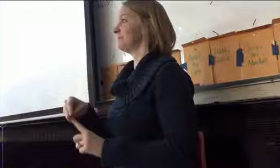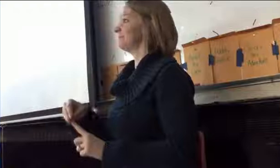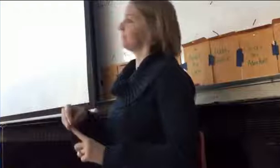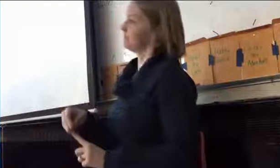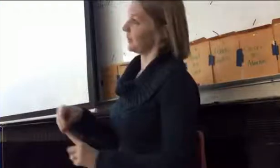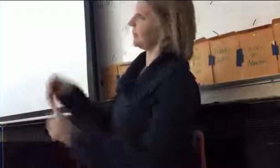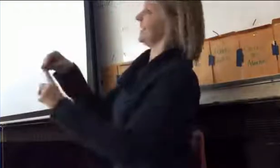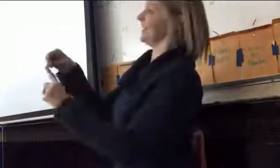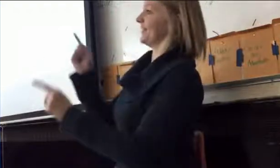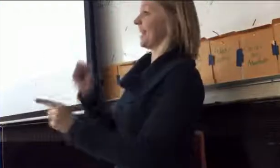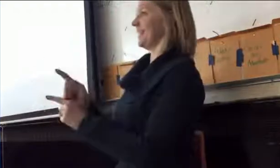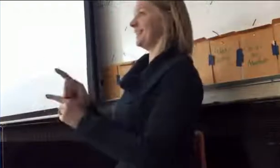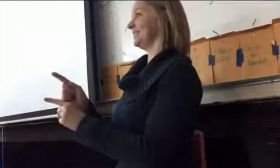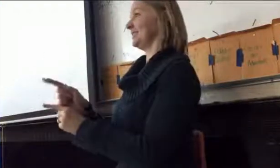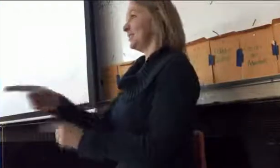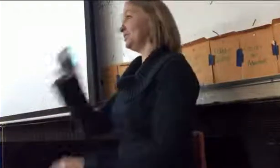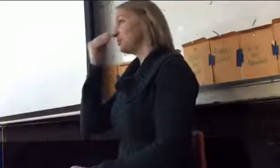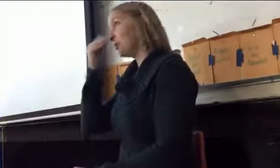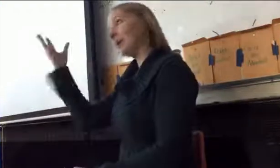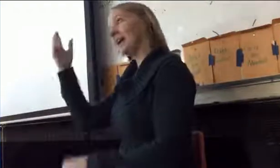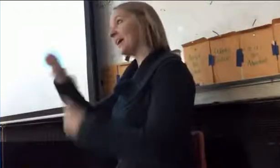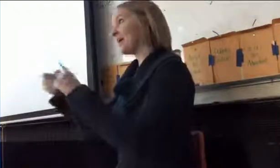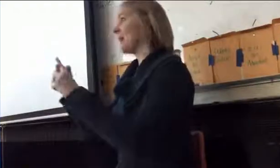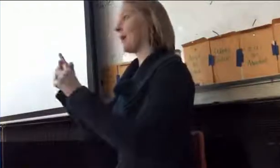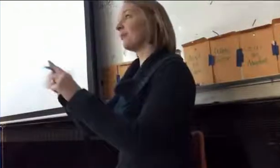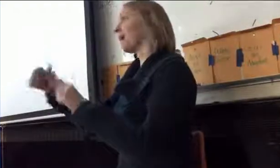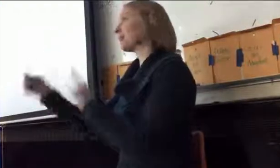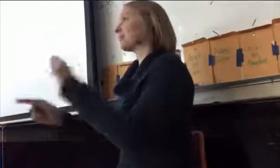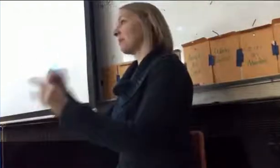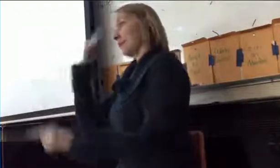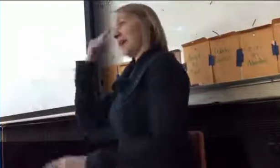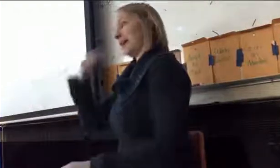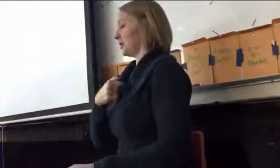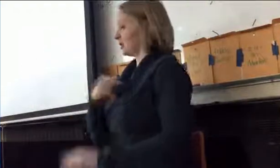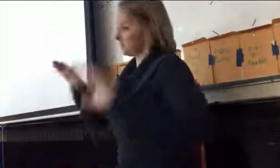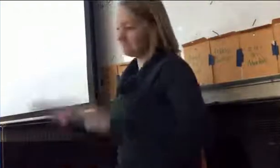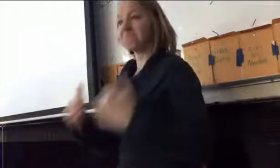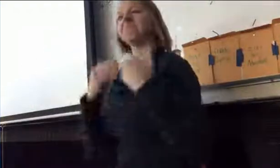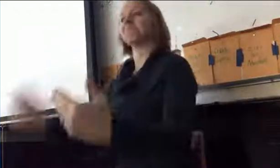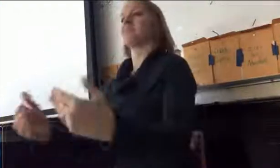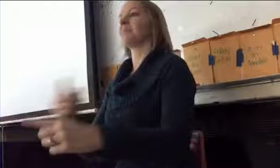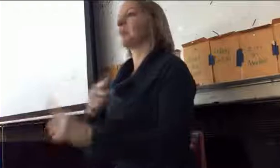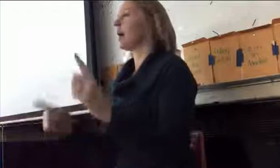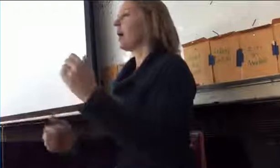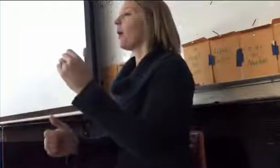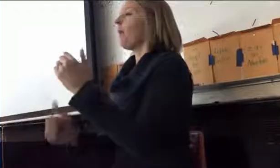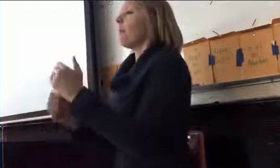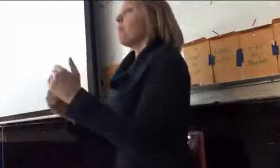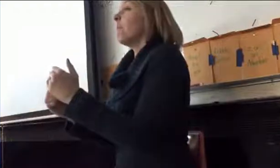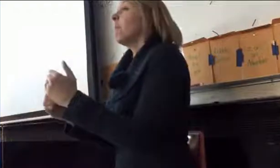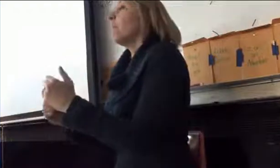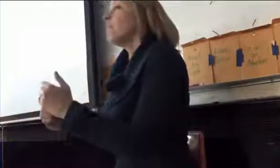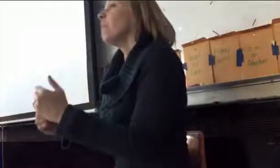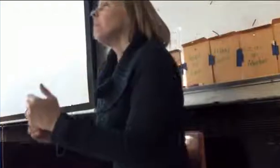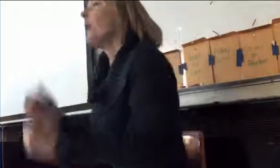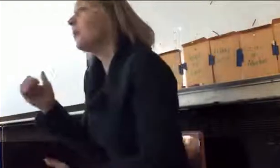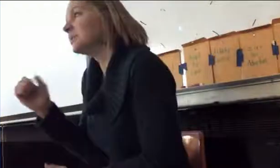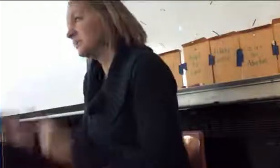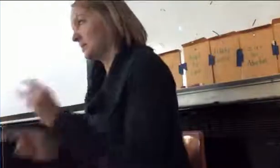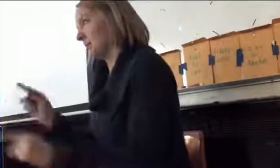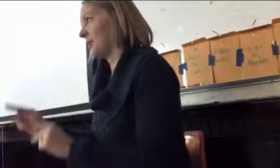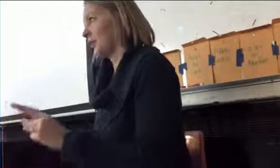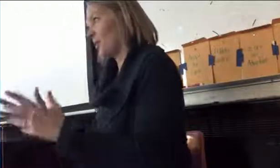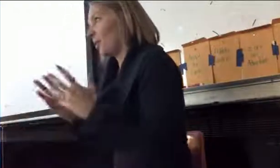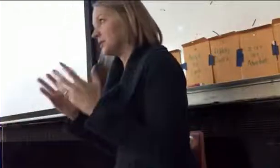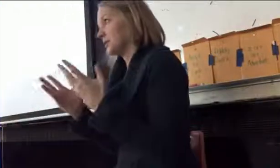right? Where you go off and you don't care about what other people think. You're just like, I'm going to go do my own thing. What do most people do, though? Most people